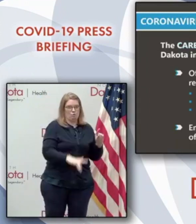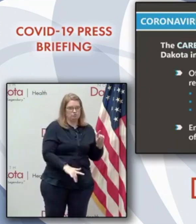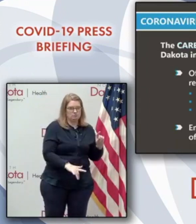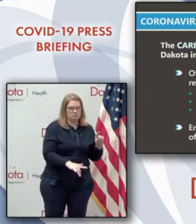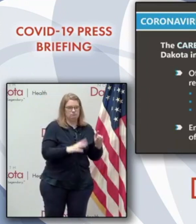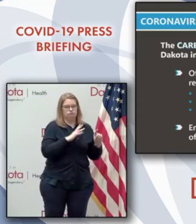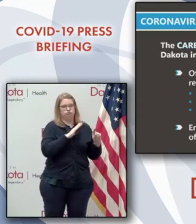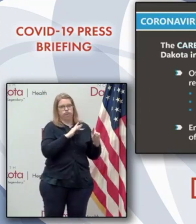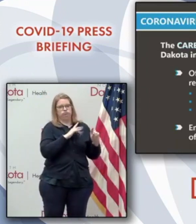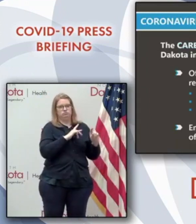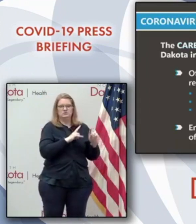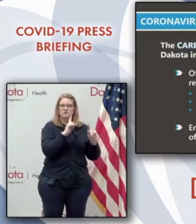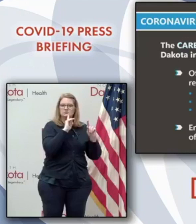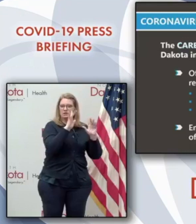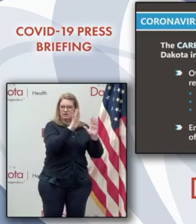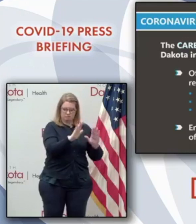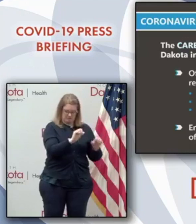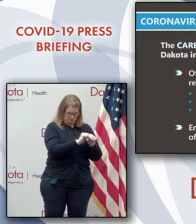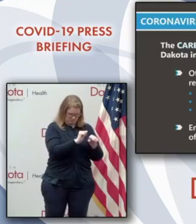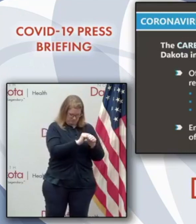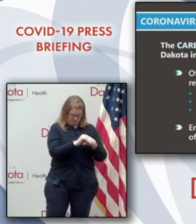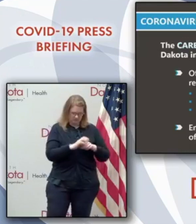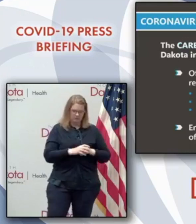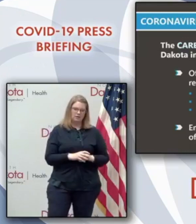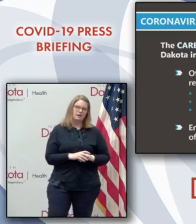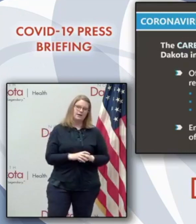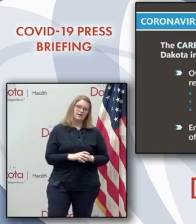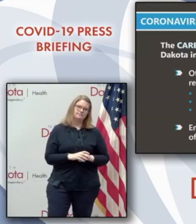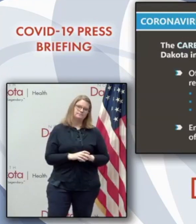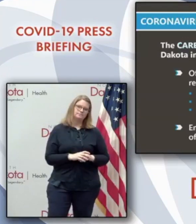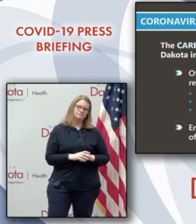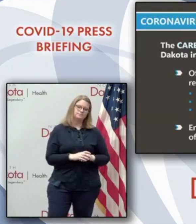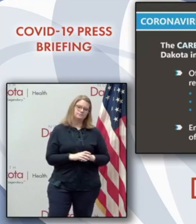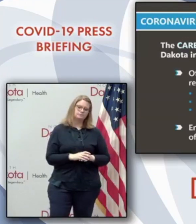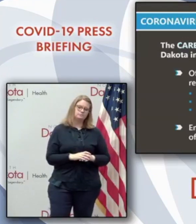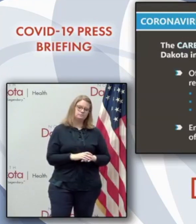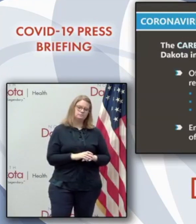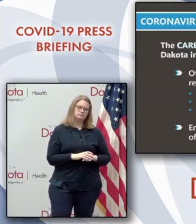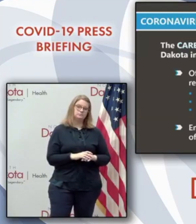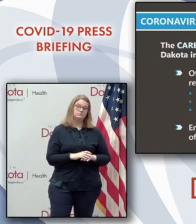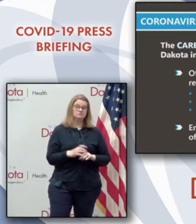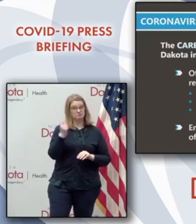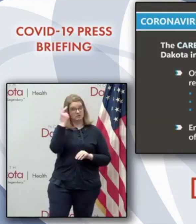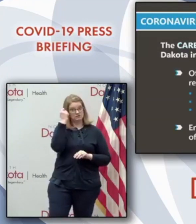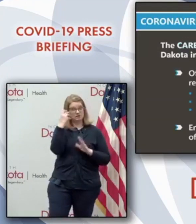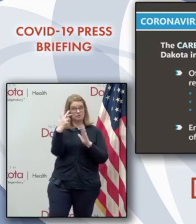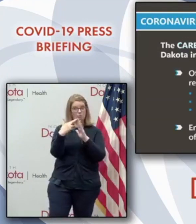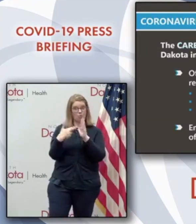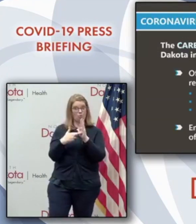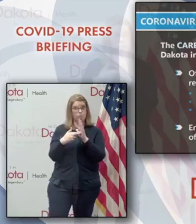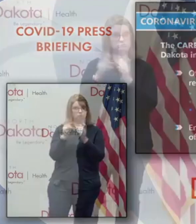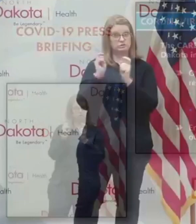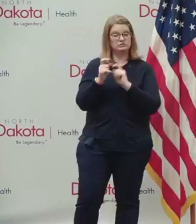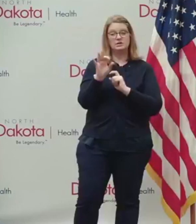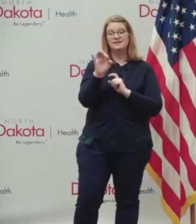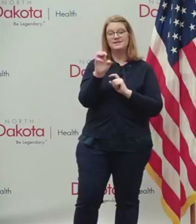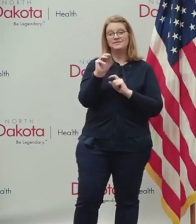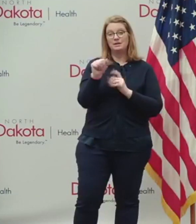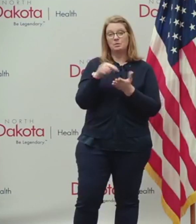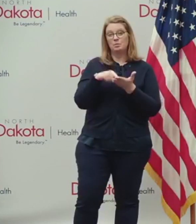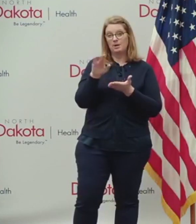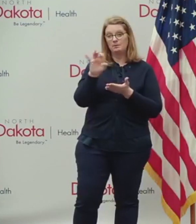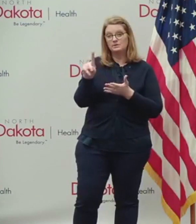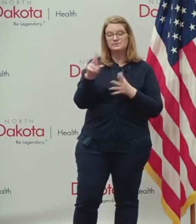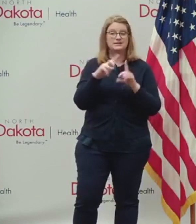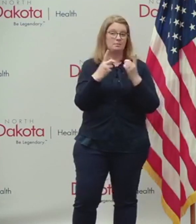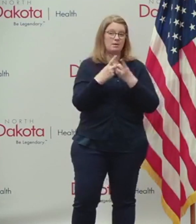great work, team, on that. There was changes that were made in the rules, FEMA reimbursement to the Department of Health,